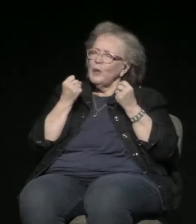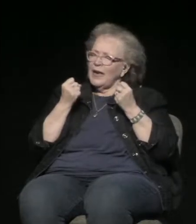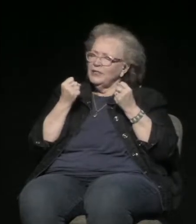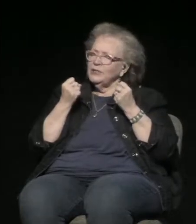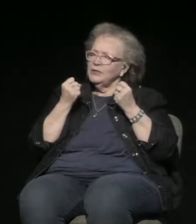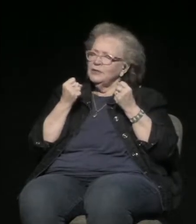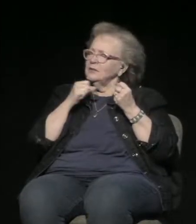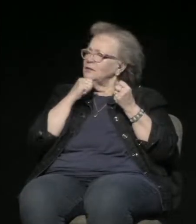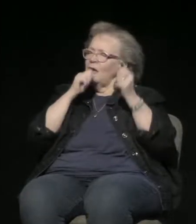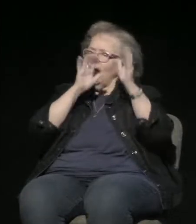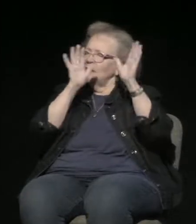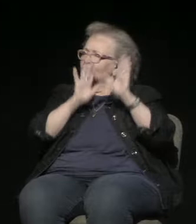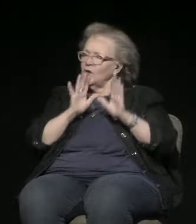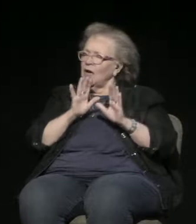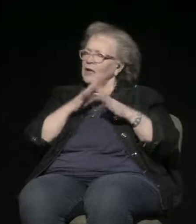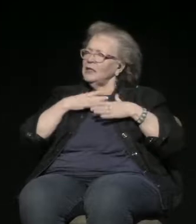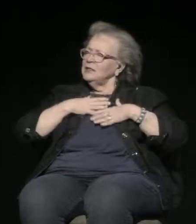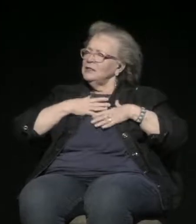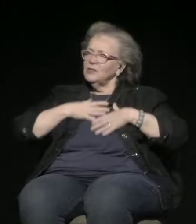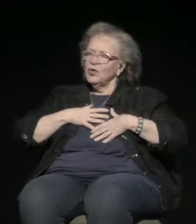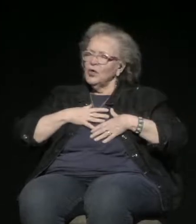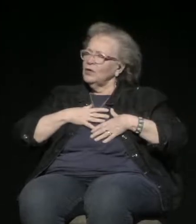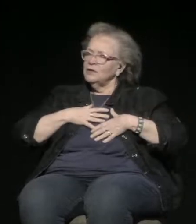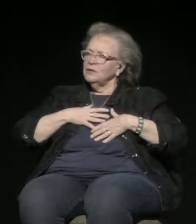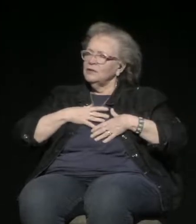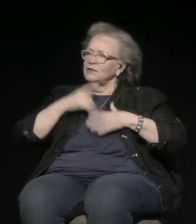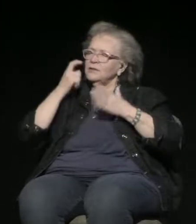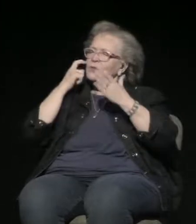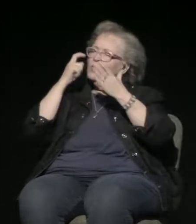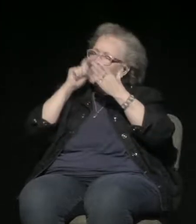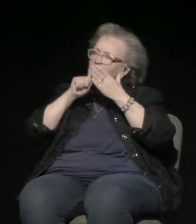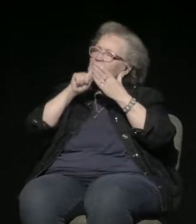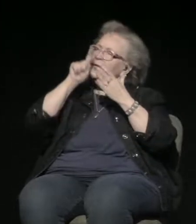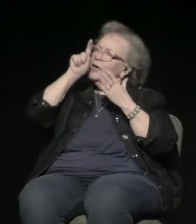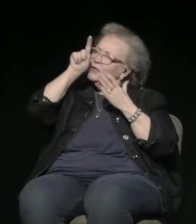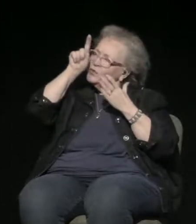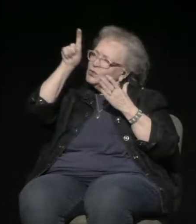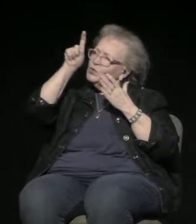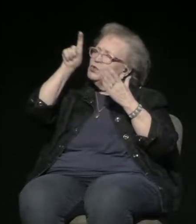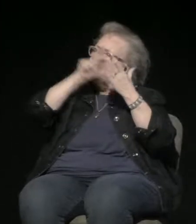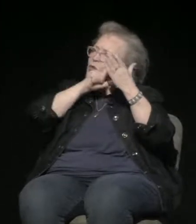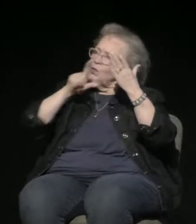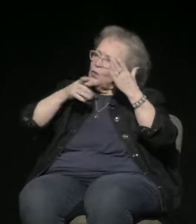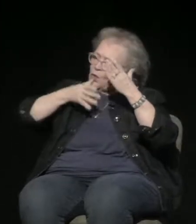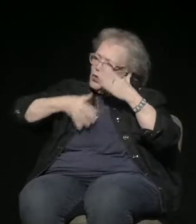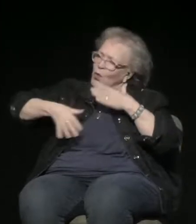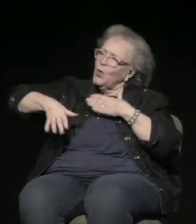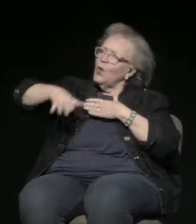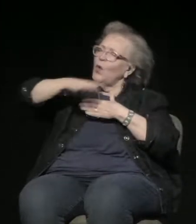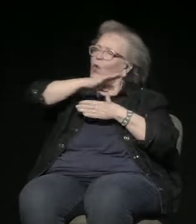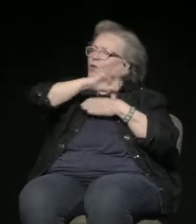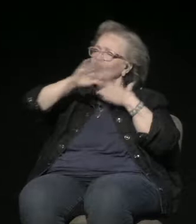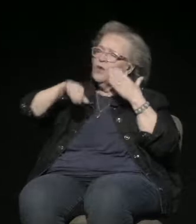May he not be afraid And be discouraged But Lord may he Recognize that you Are the Lord Over all